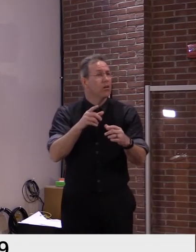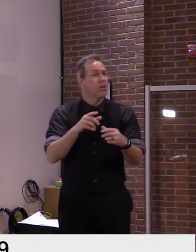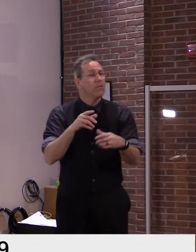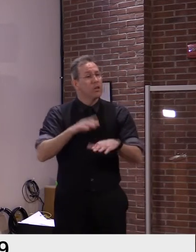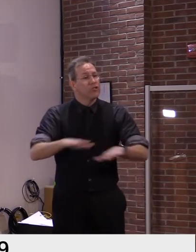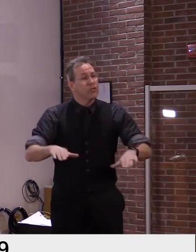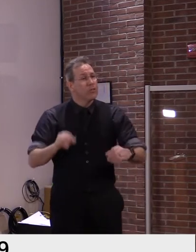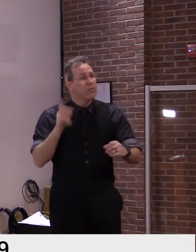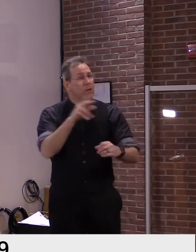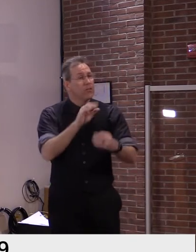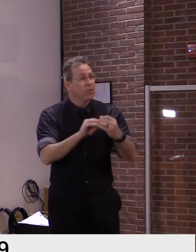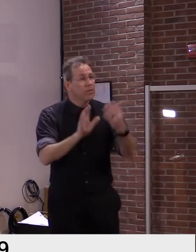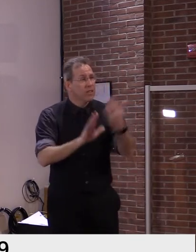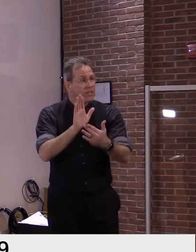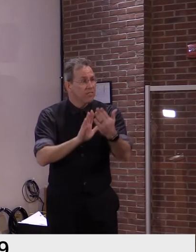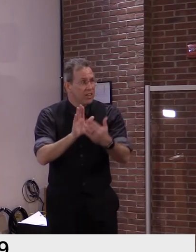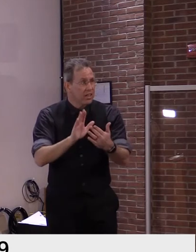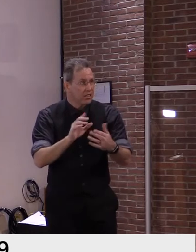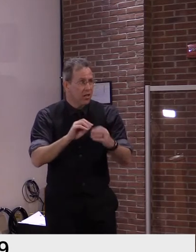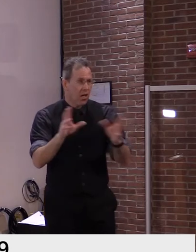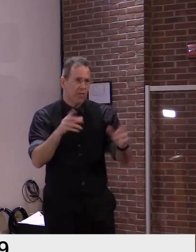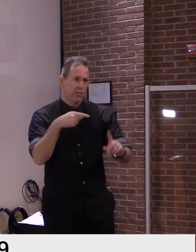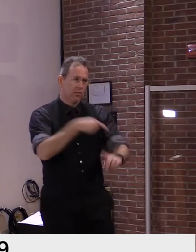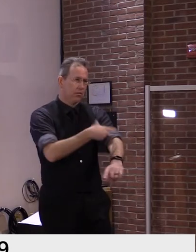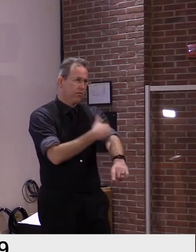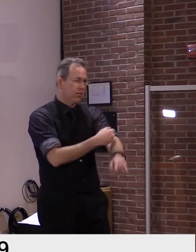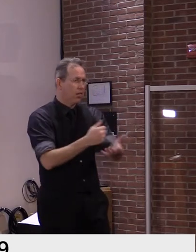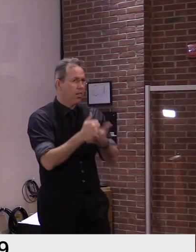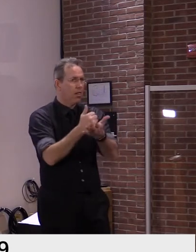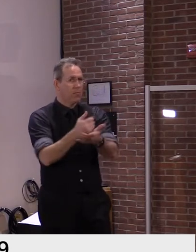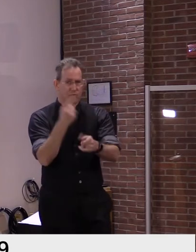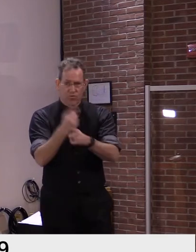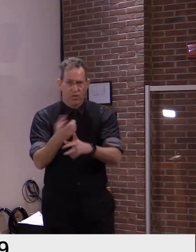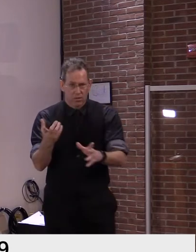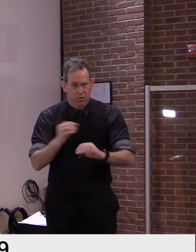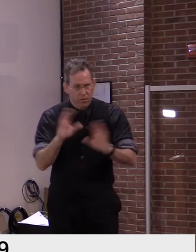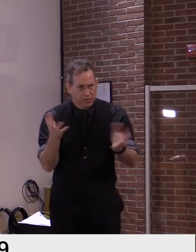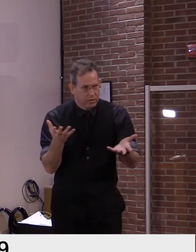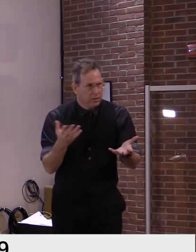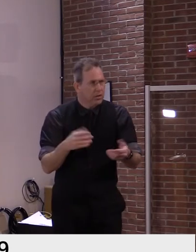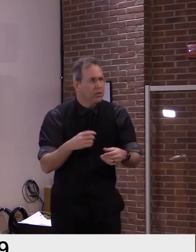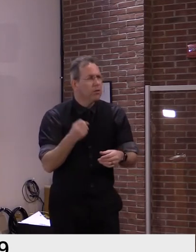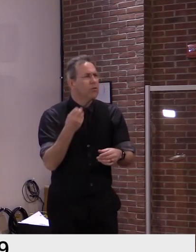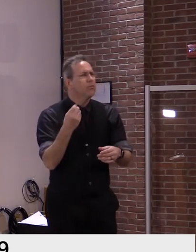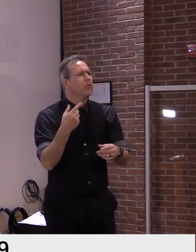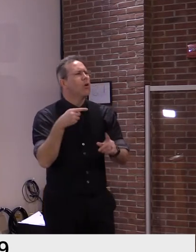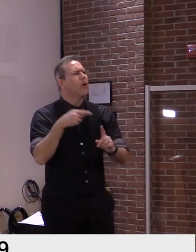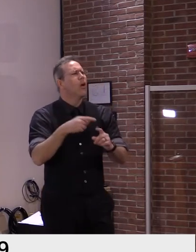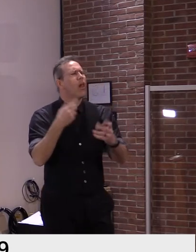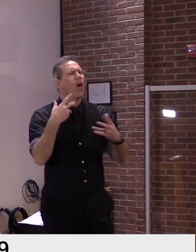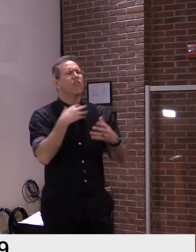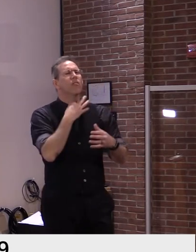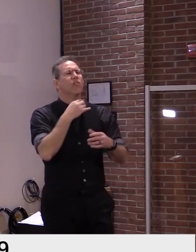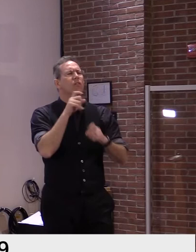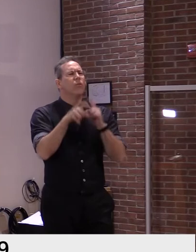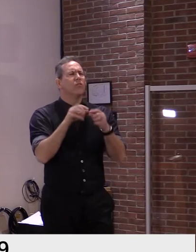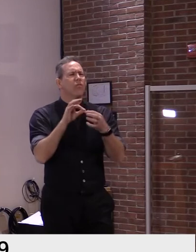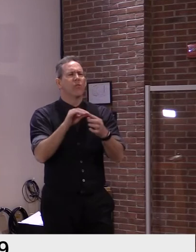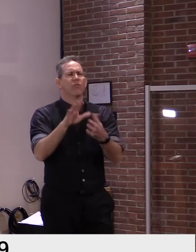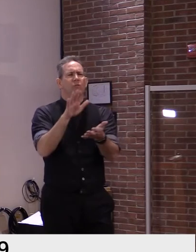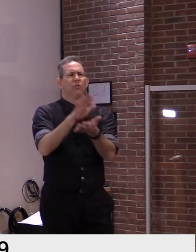vaccinating school staff is a part of. I've gotten a lot of questions from school employees about